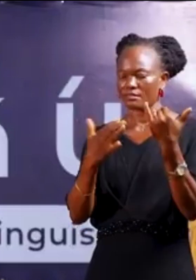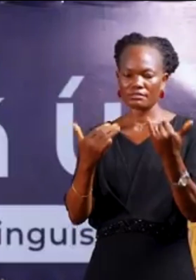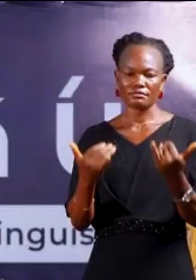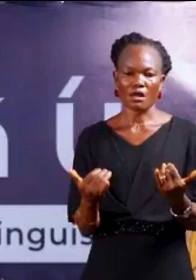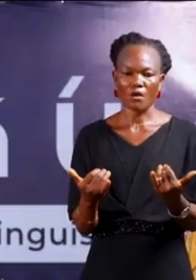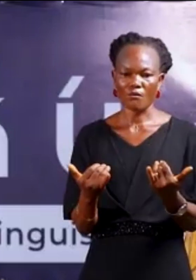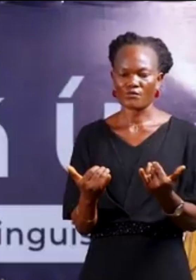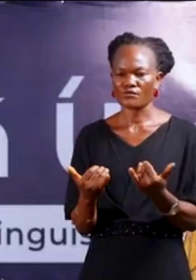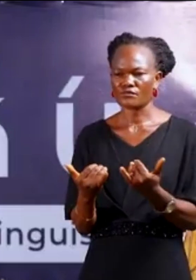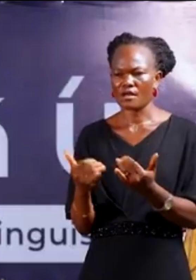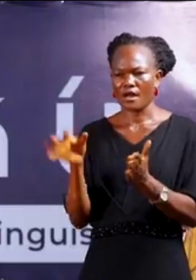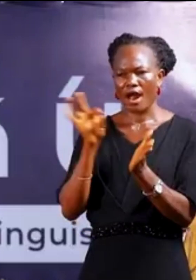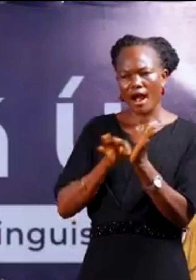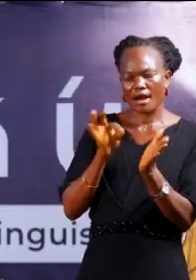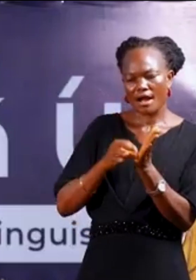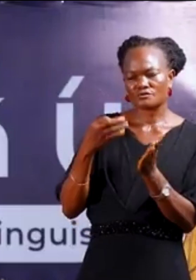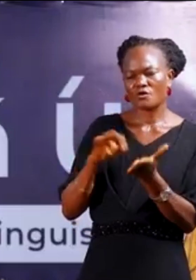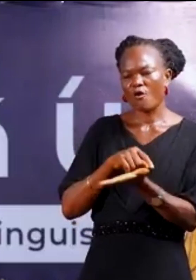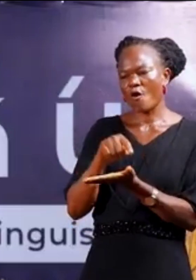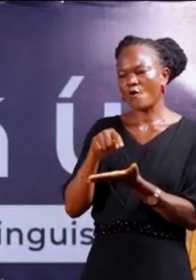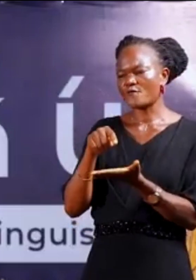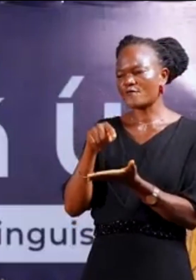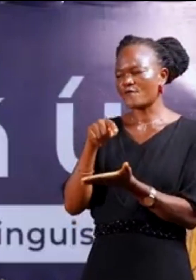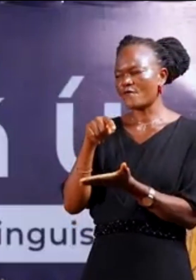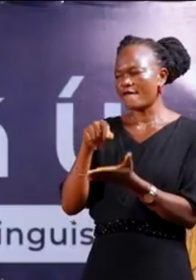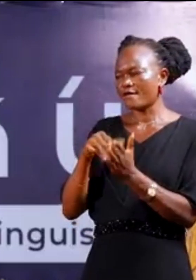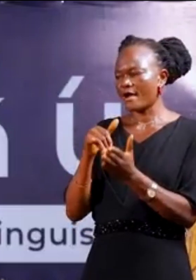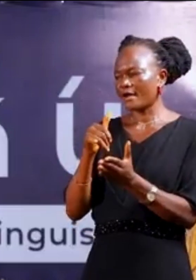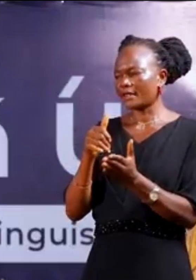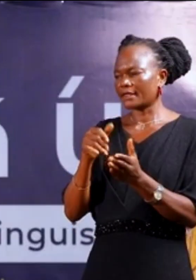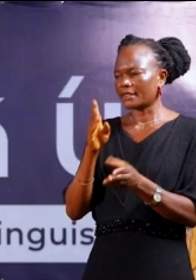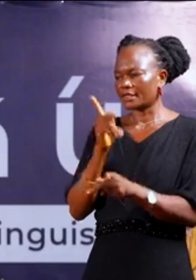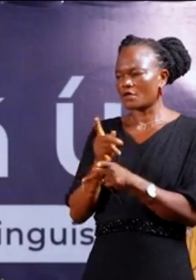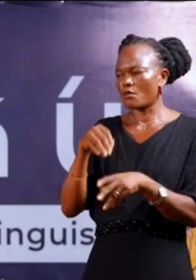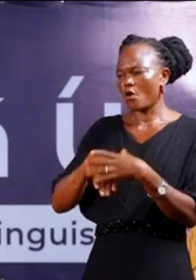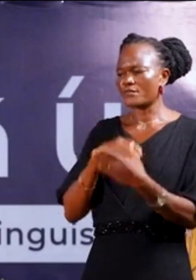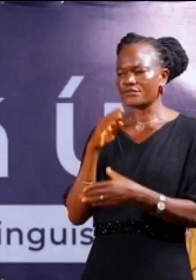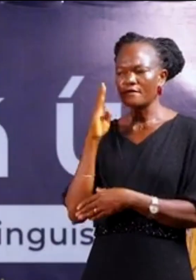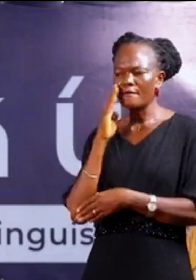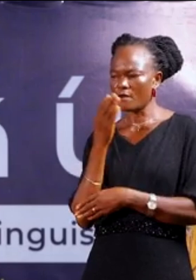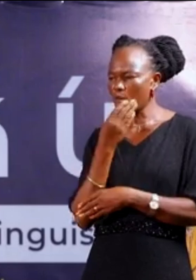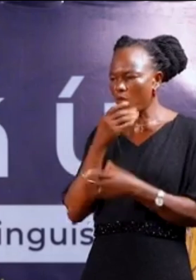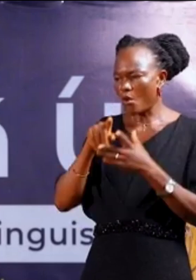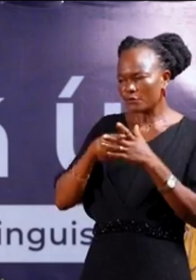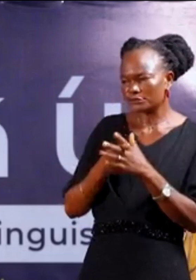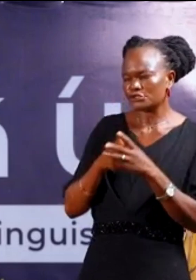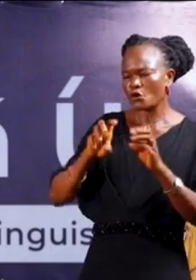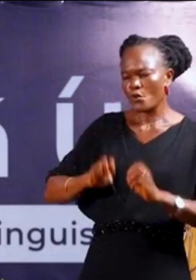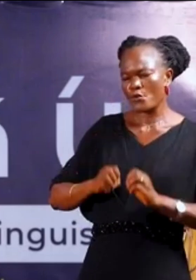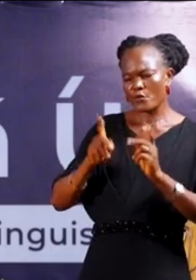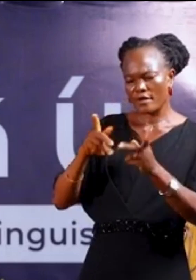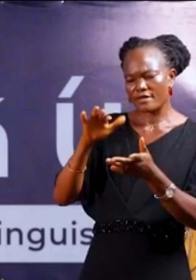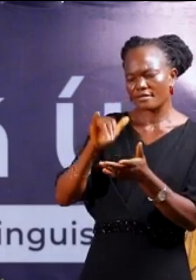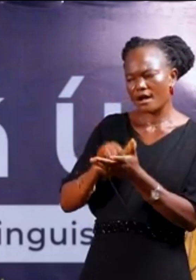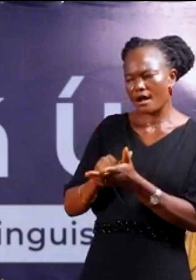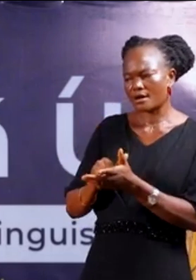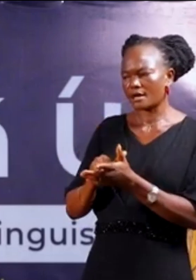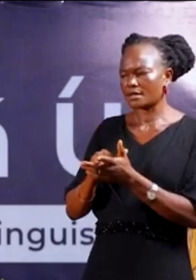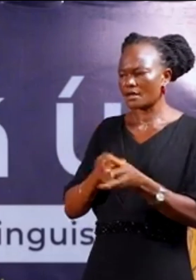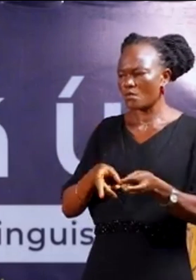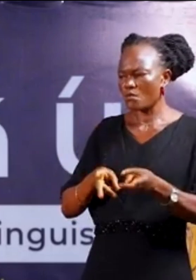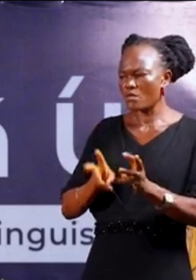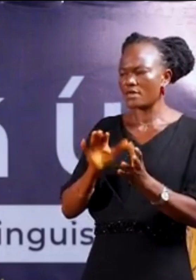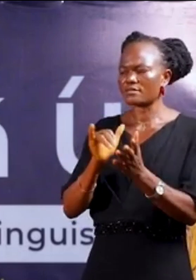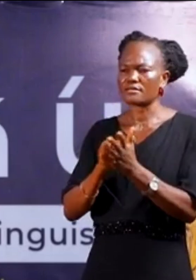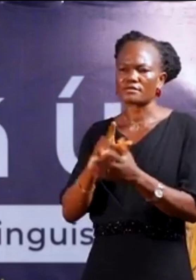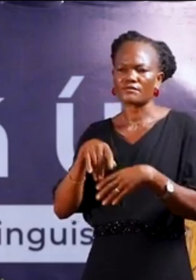Now, accounts of captives of Igbo origin in the New World provide an unusual and rare